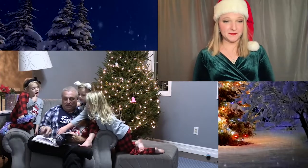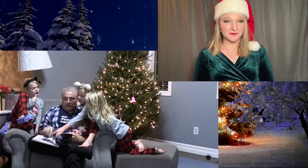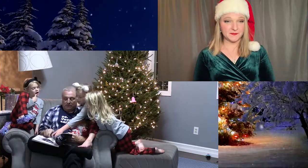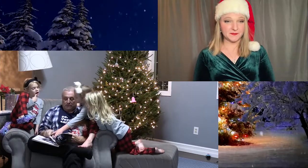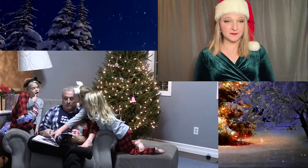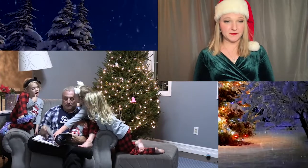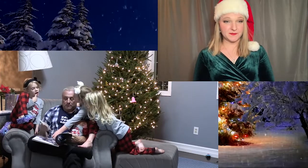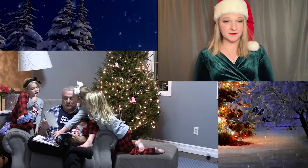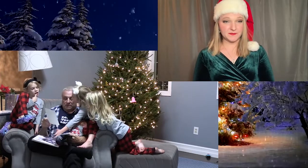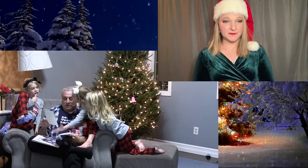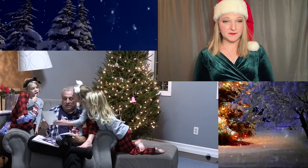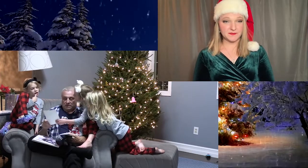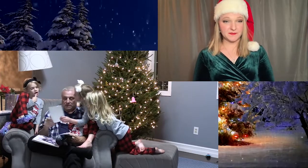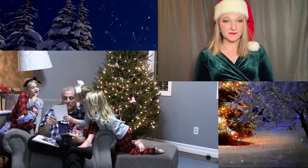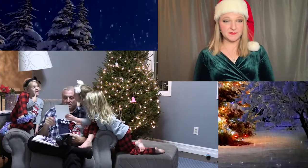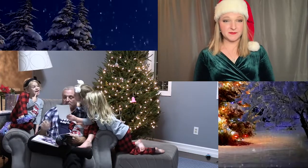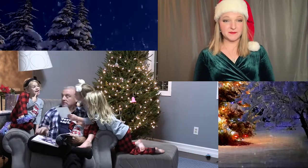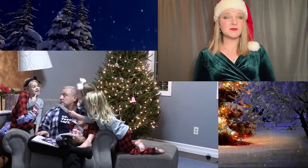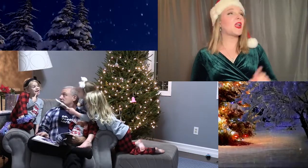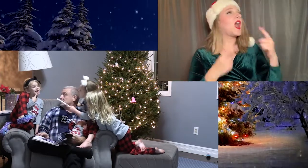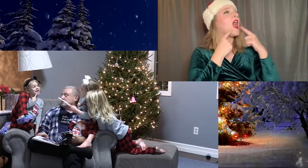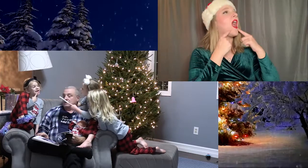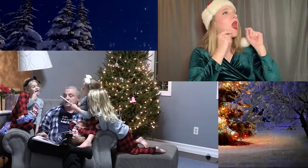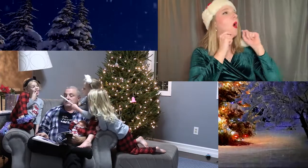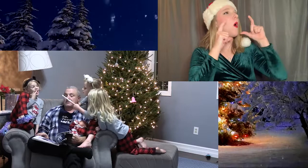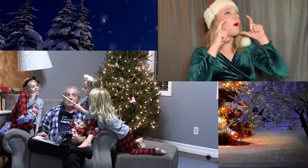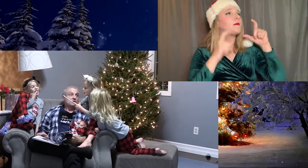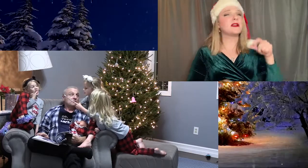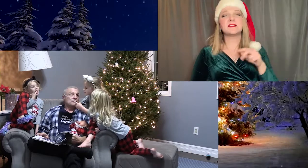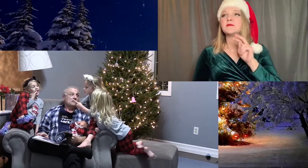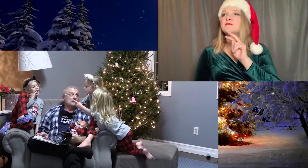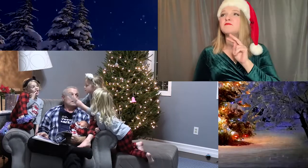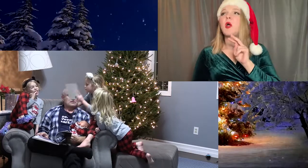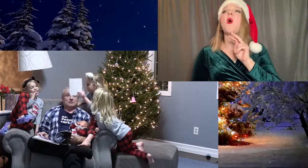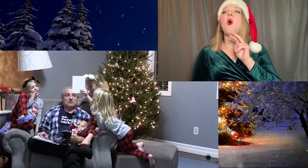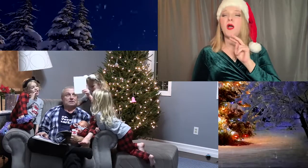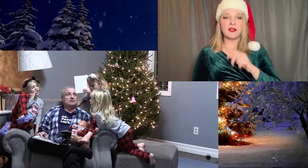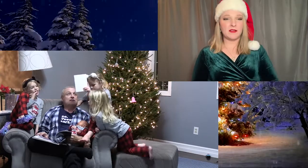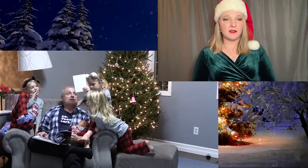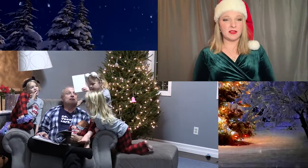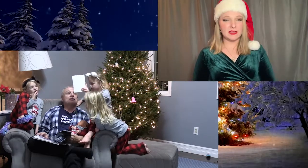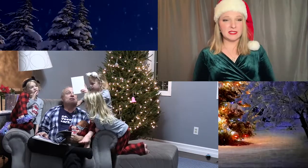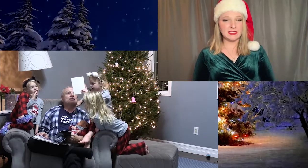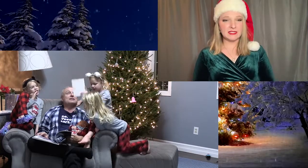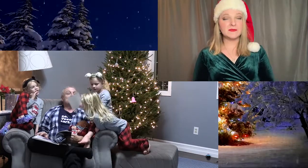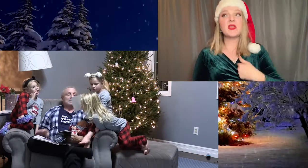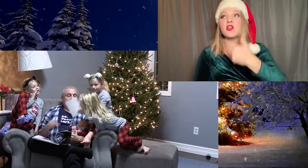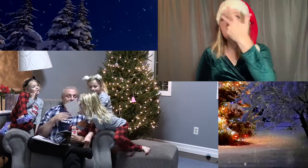this one? Open your mouth. You lost two tooth.